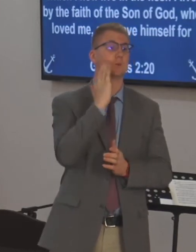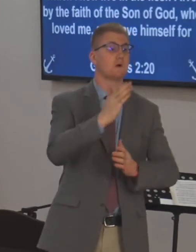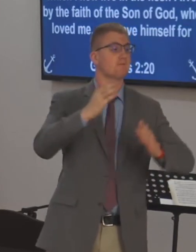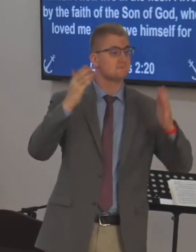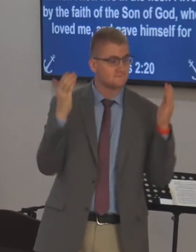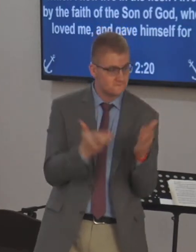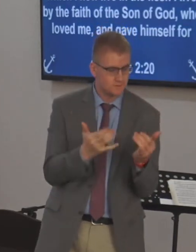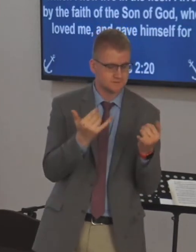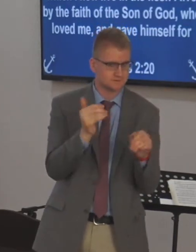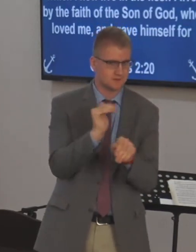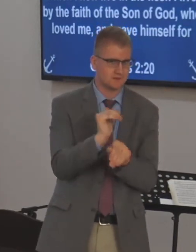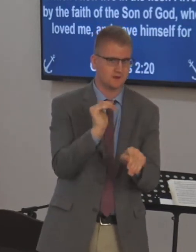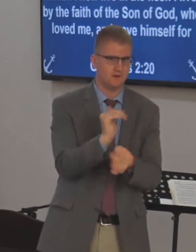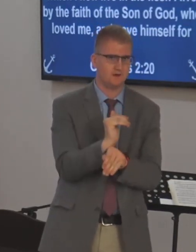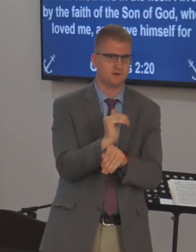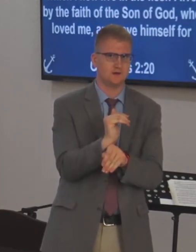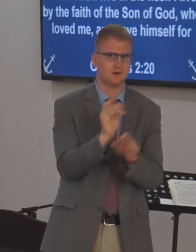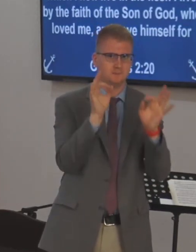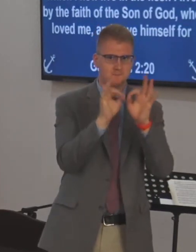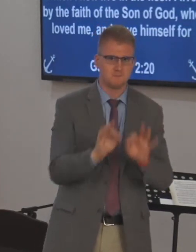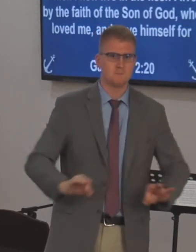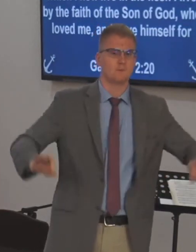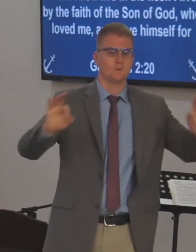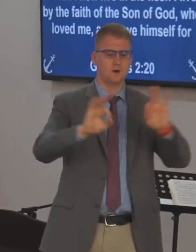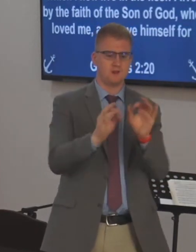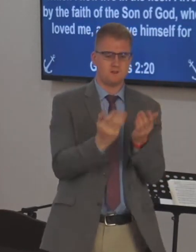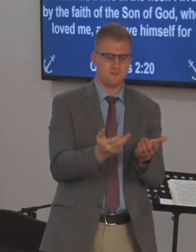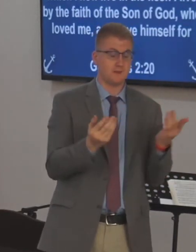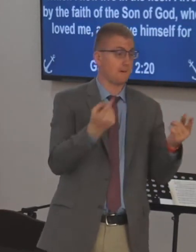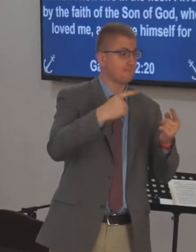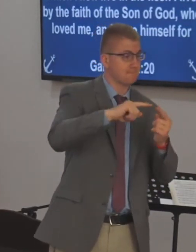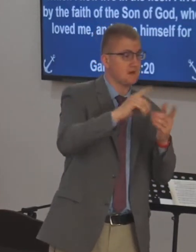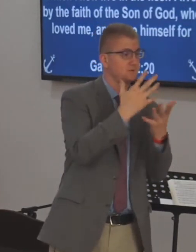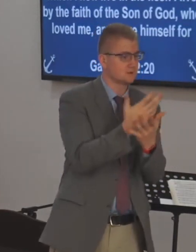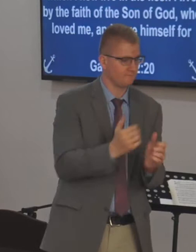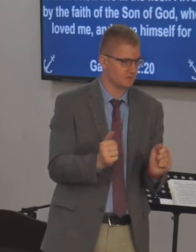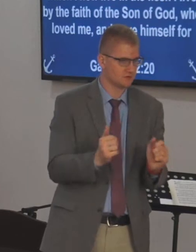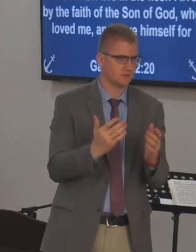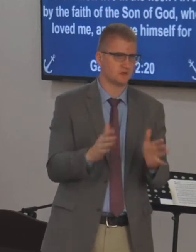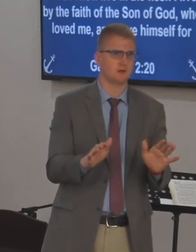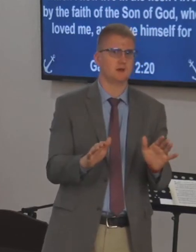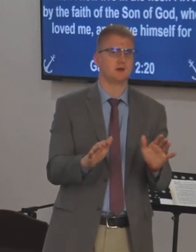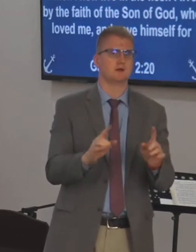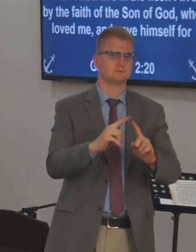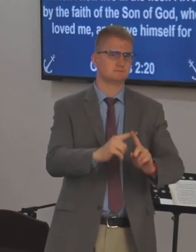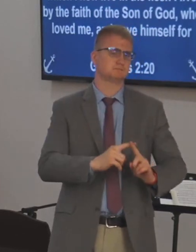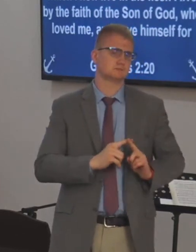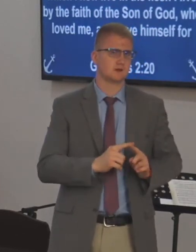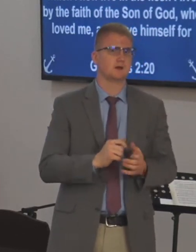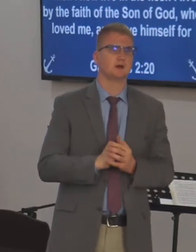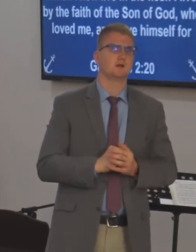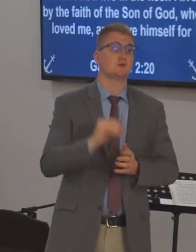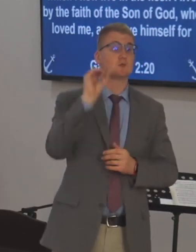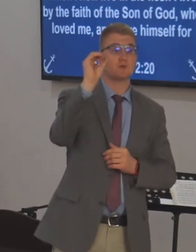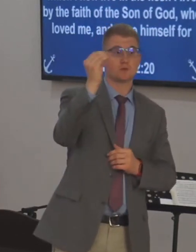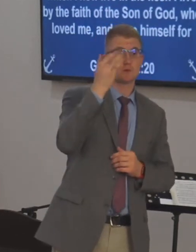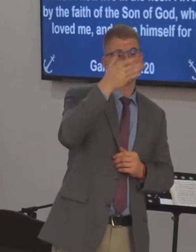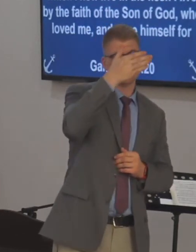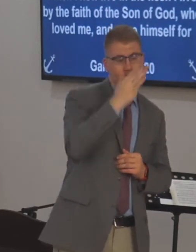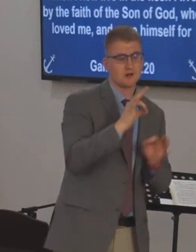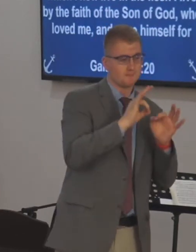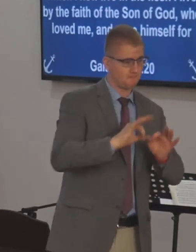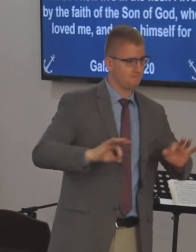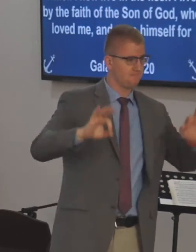tonight probably the most important thing about salvation. Obviously the grace of God is important, but just as